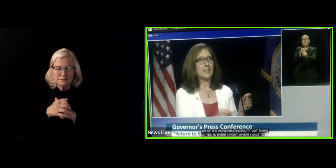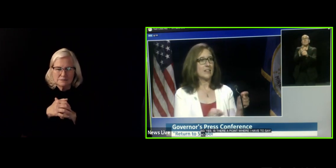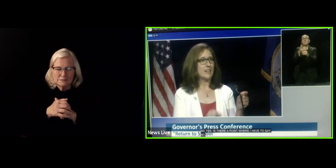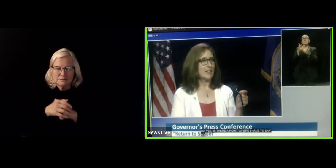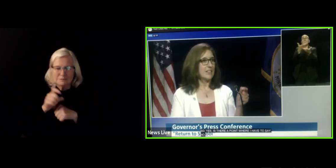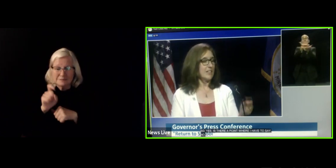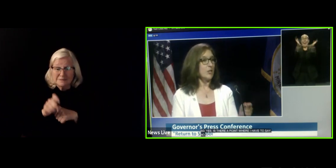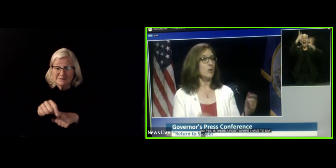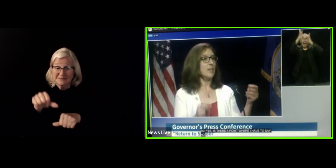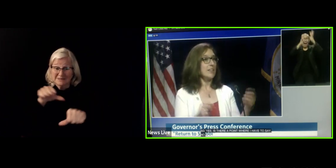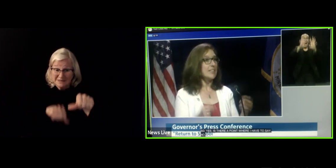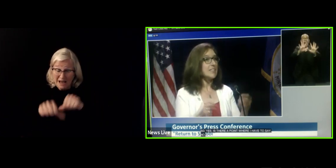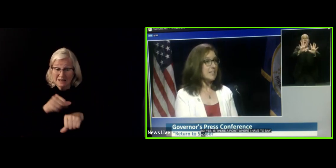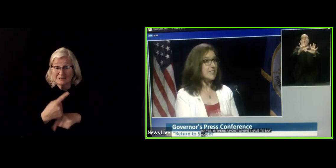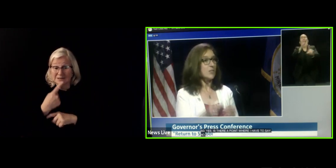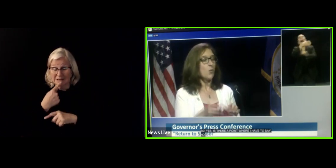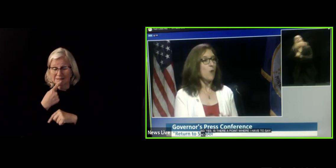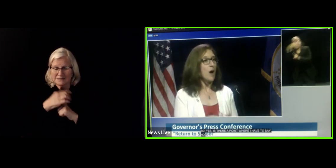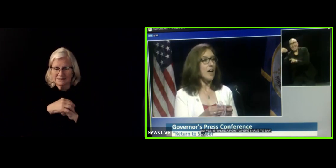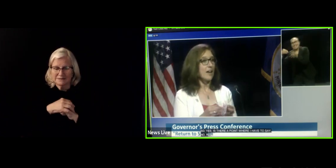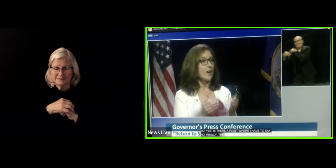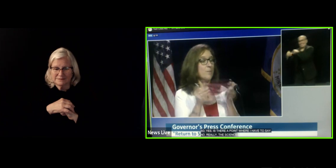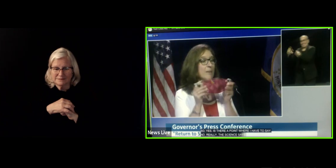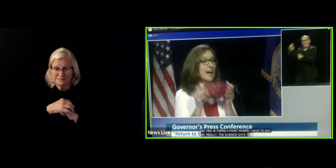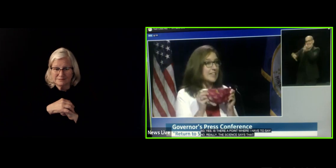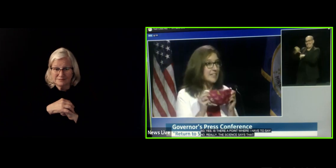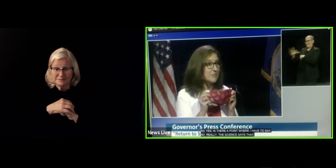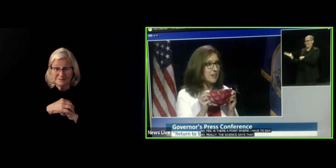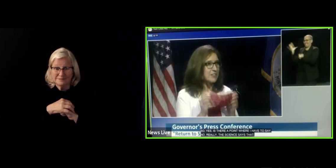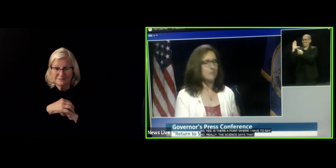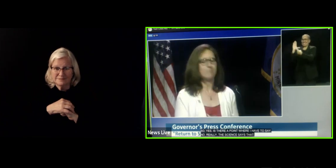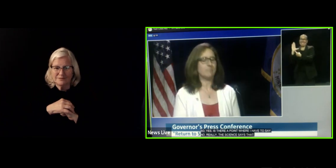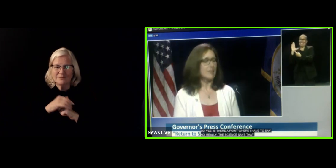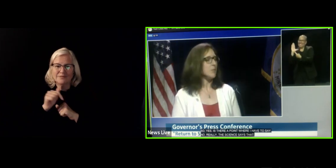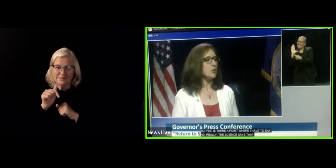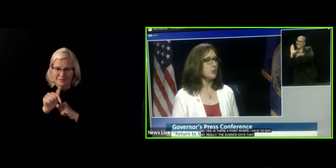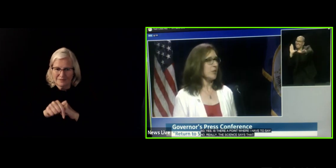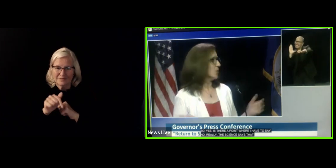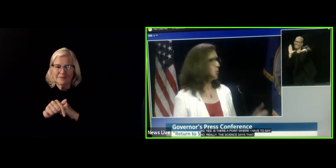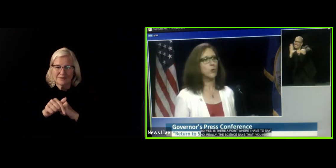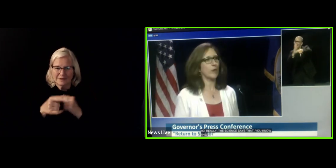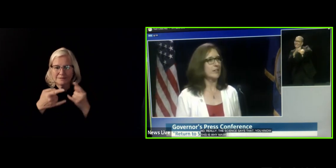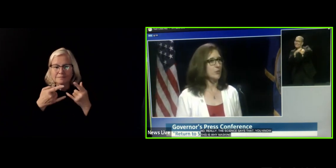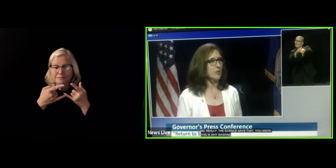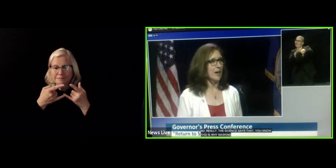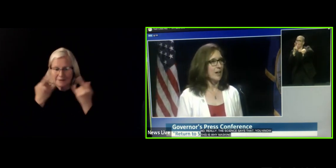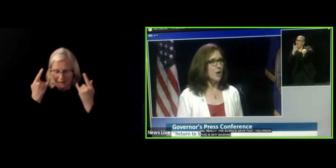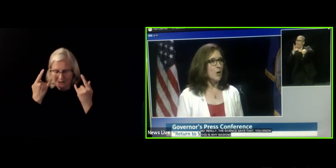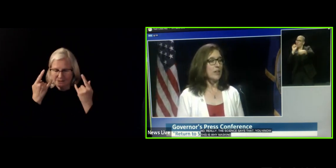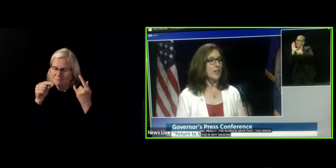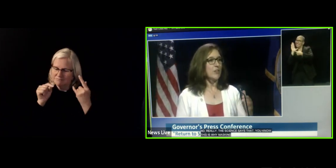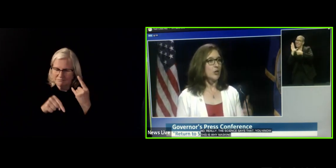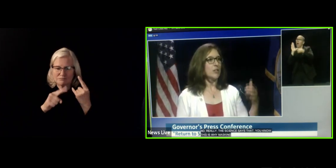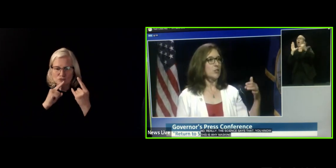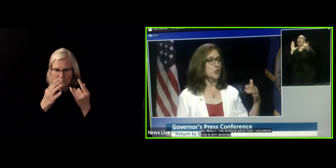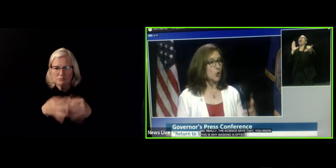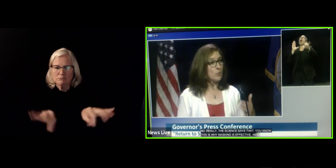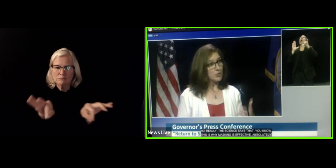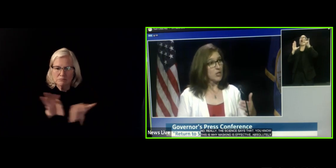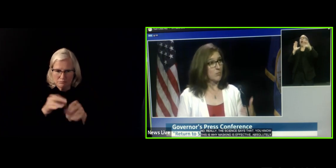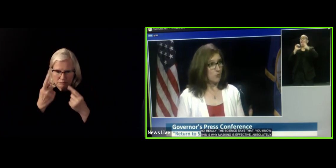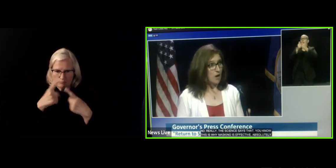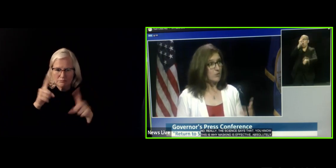that this is why masking is effective? Absolutely, we're ready to do that. But there is